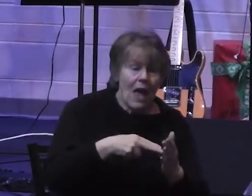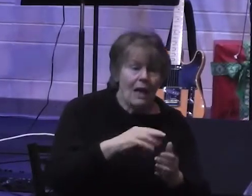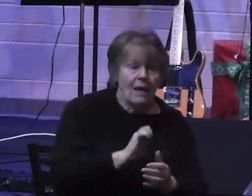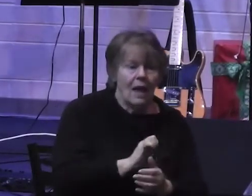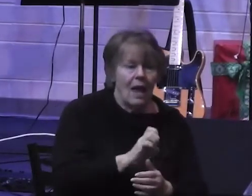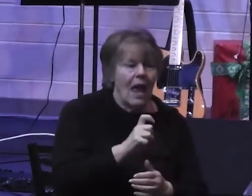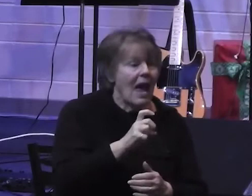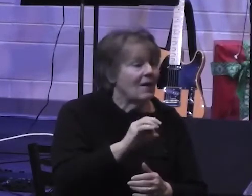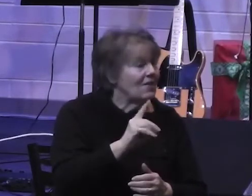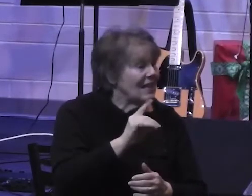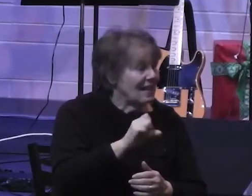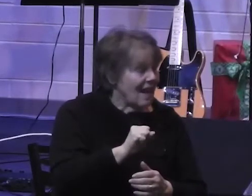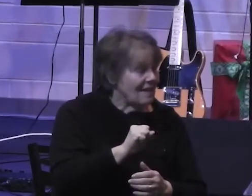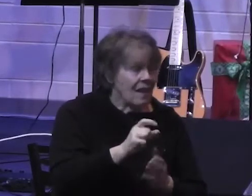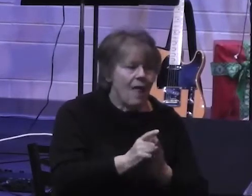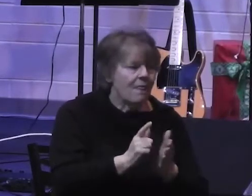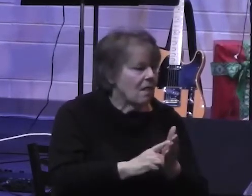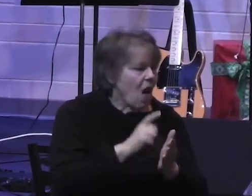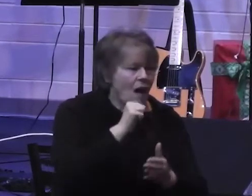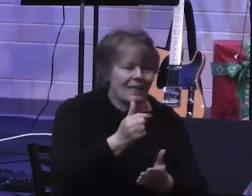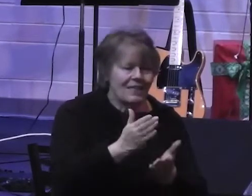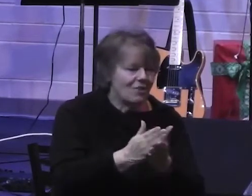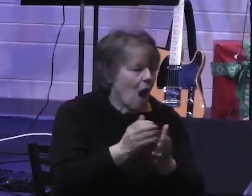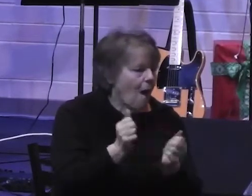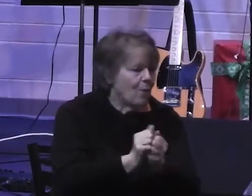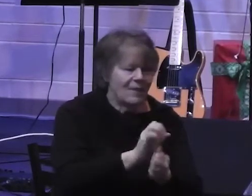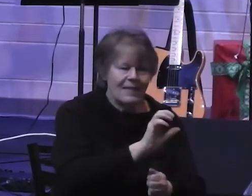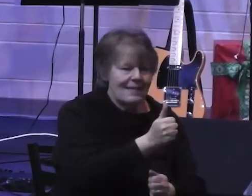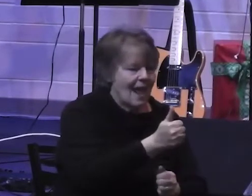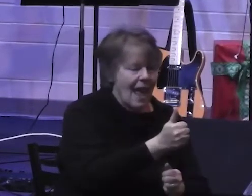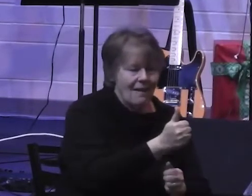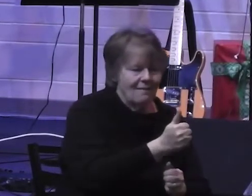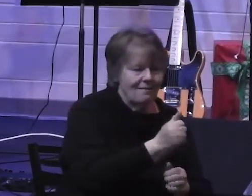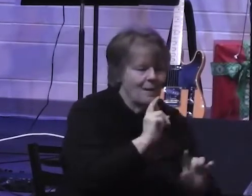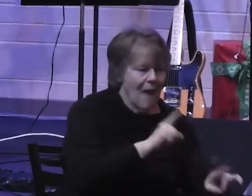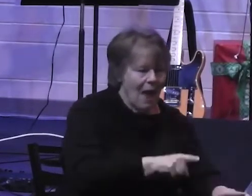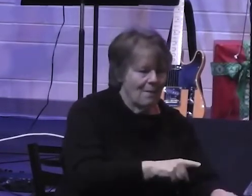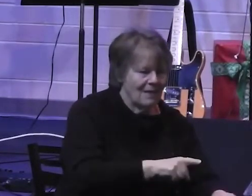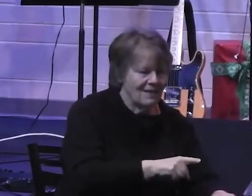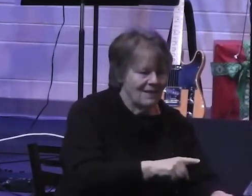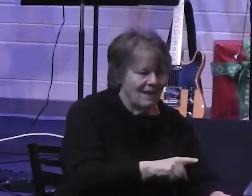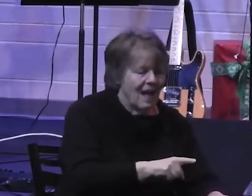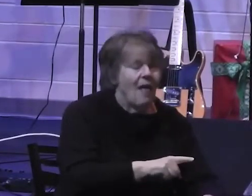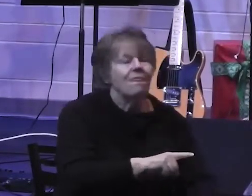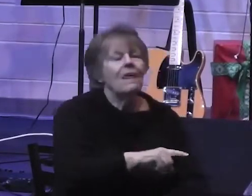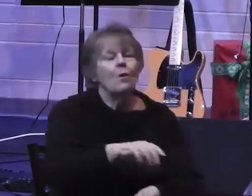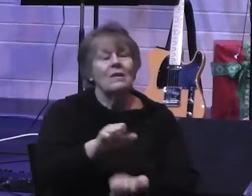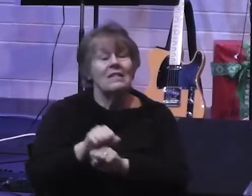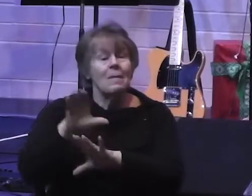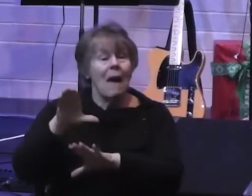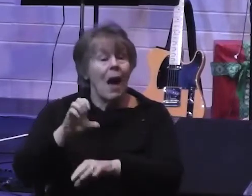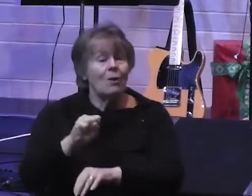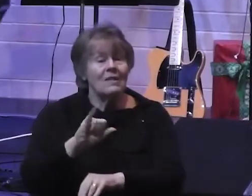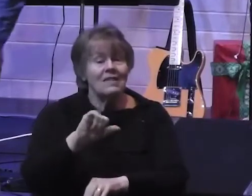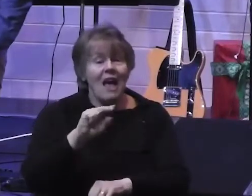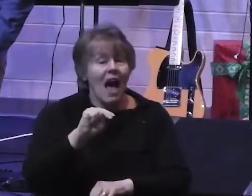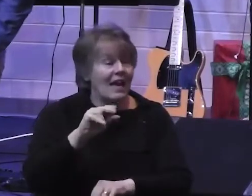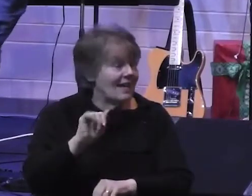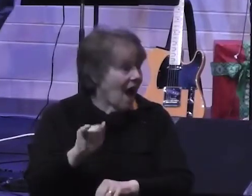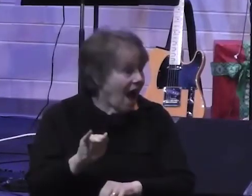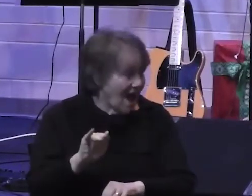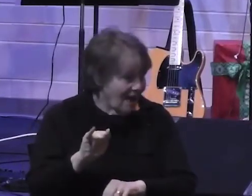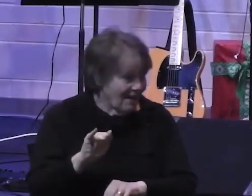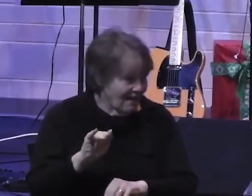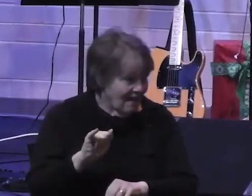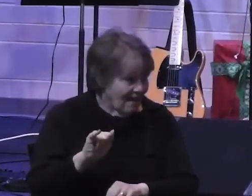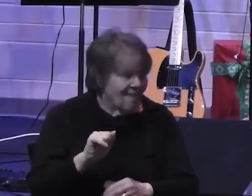didn't stop with the 10. There was the whole Sinai law, which I'm sure you all read in full when we studied through Exodus